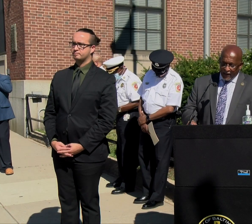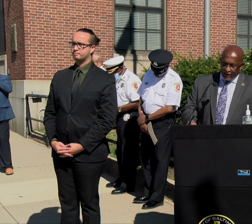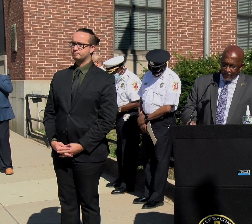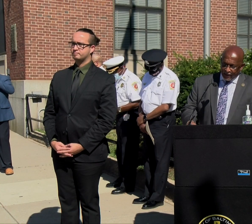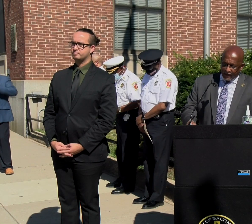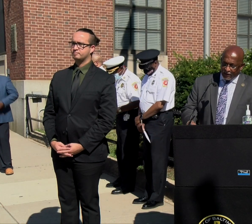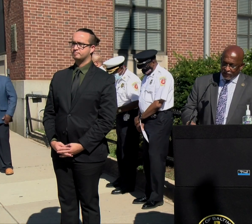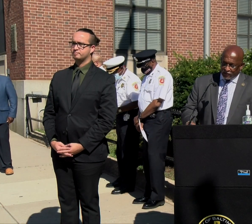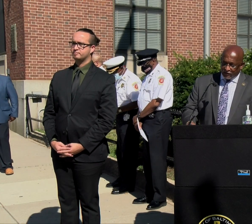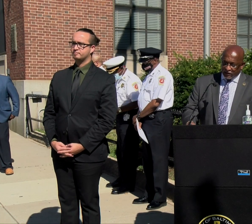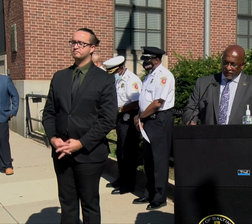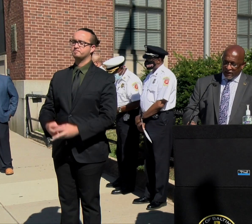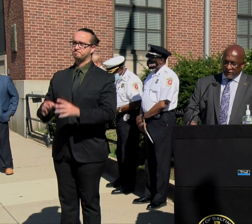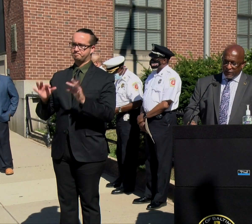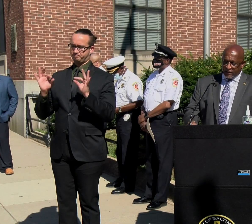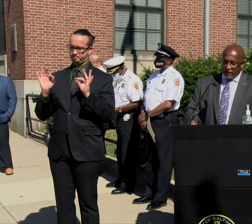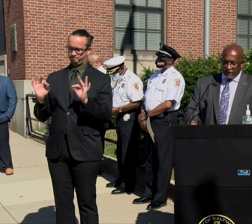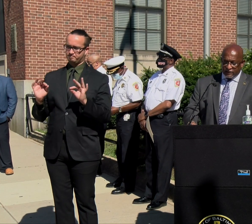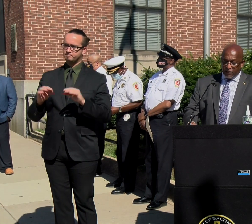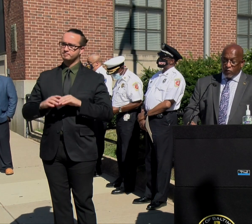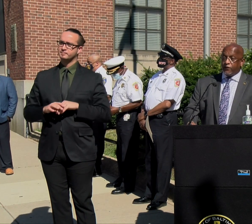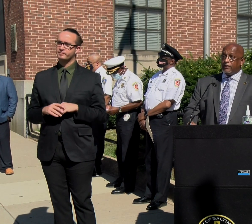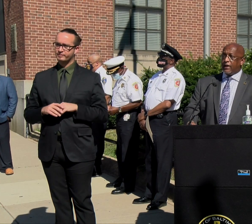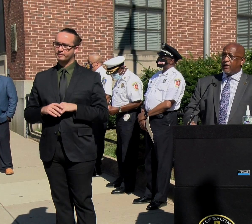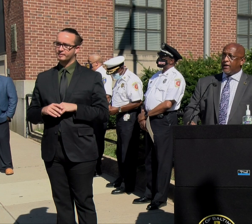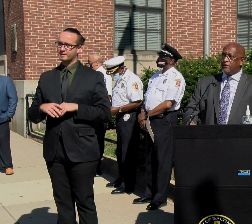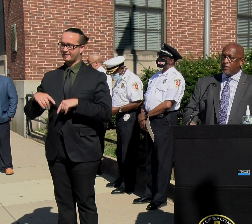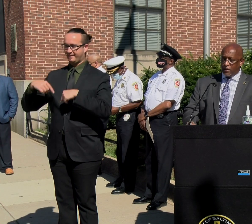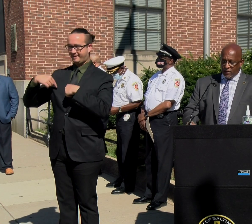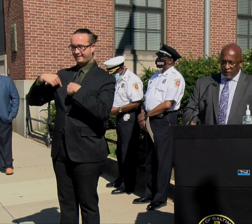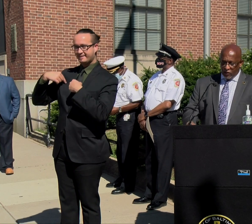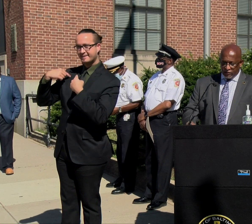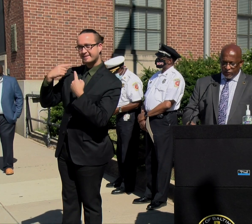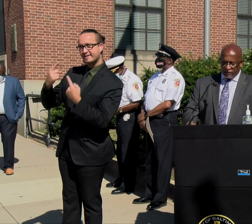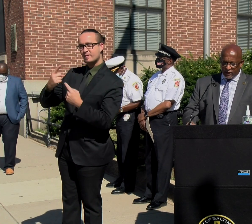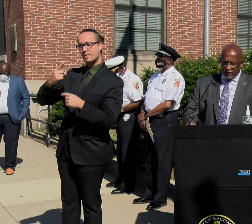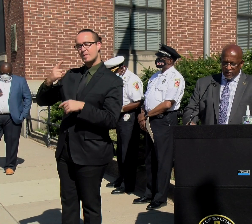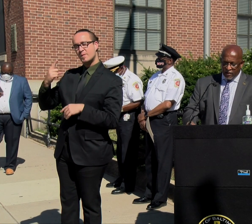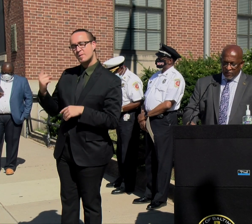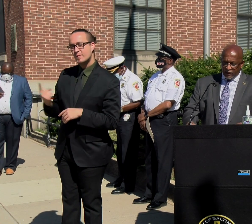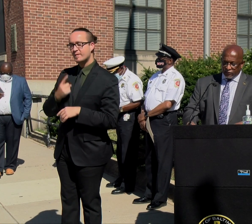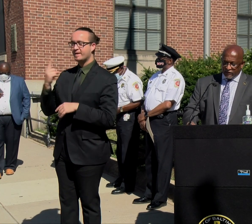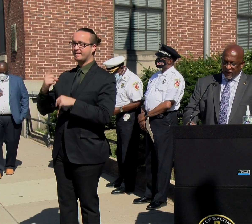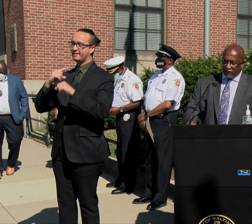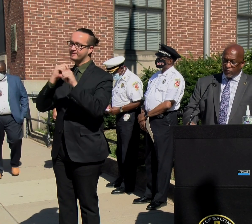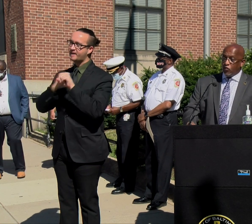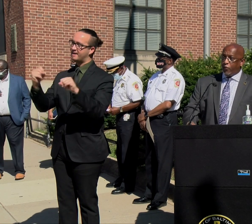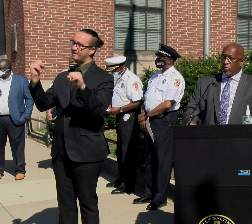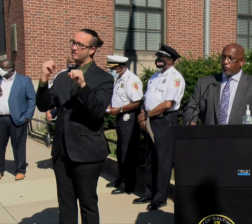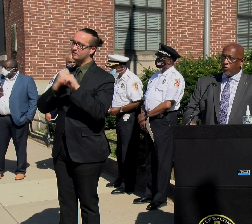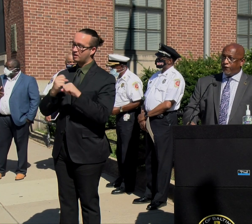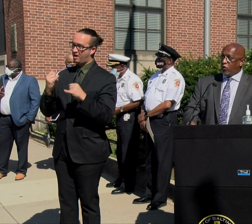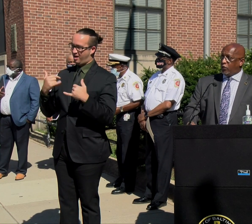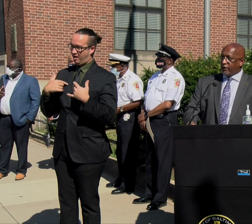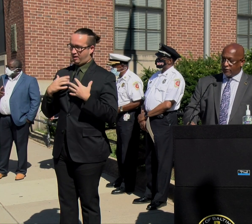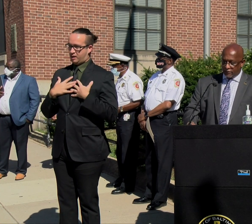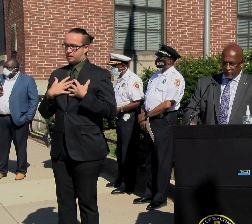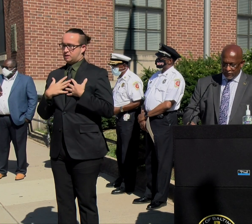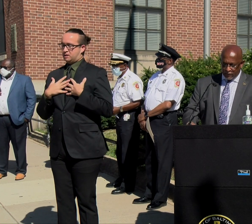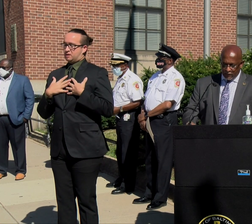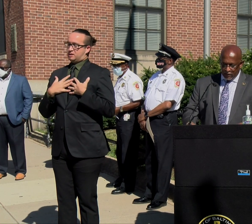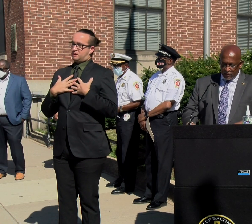And it pained me to cancel a tradition that has been a staple for decades in Baltimore City. But as we safely move Baltimore